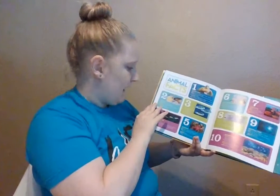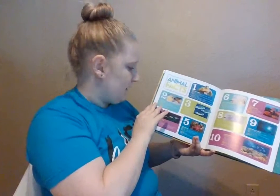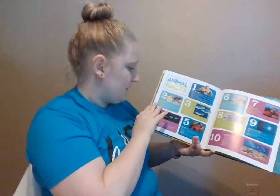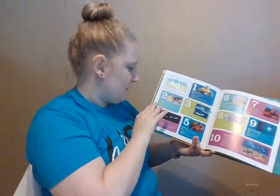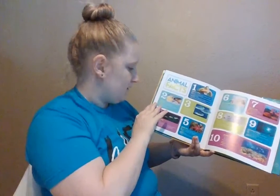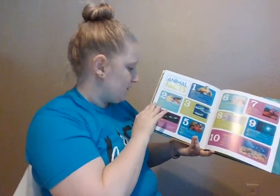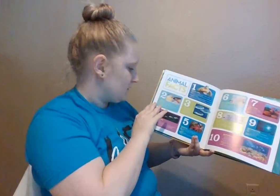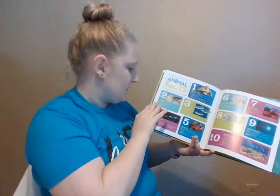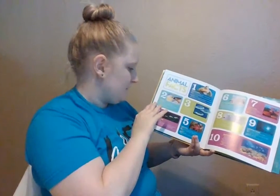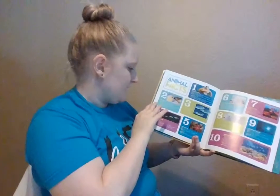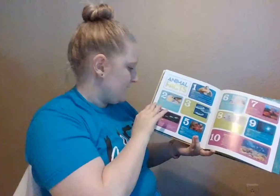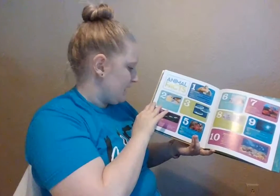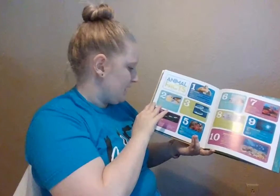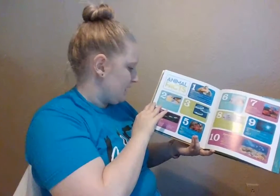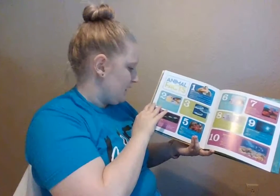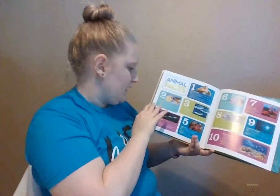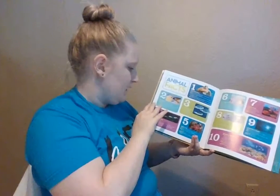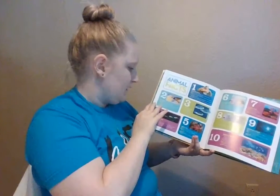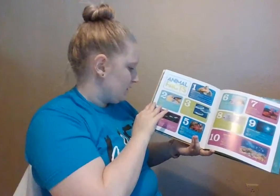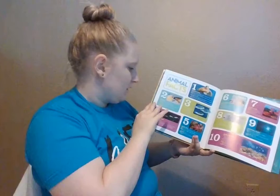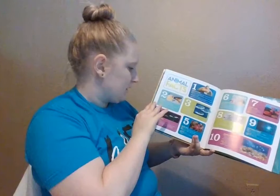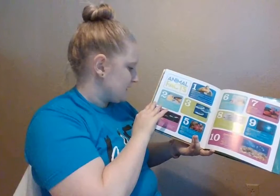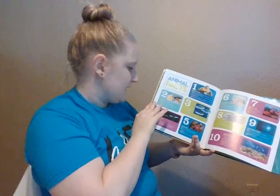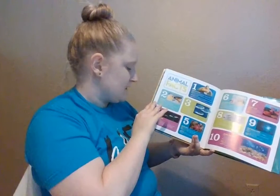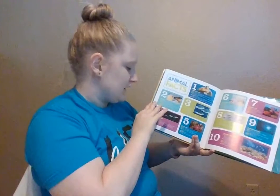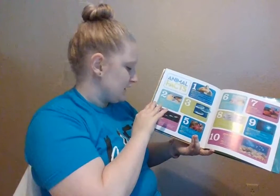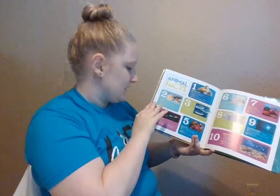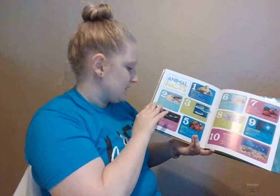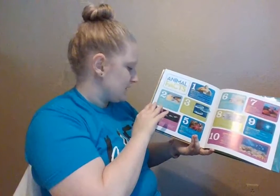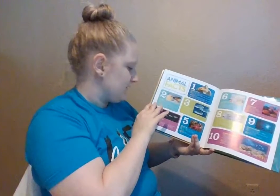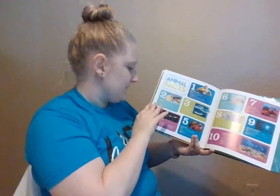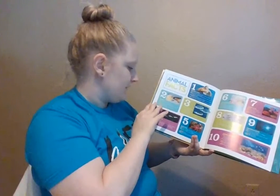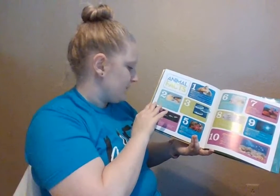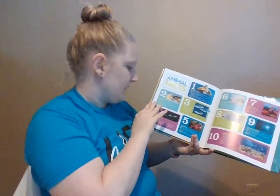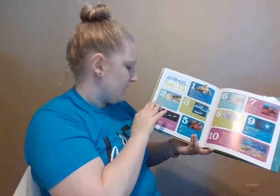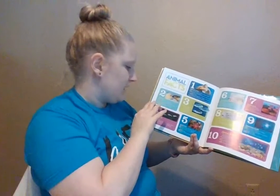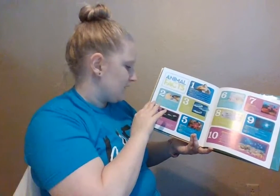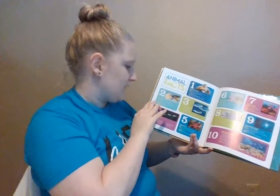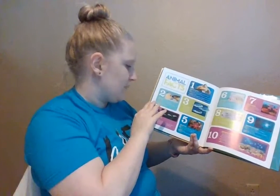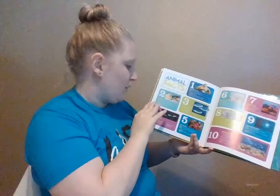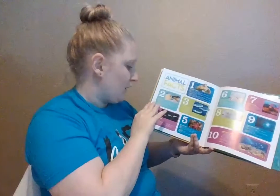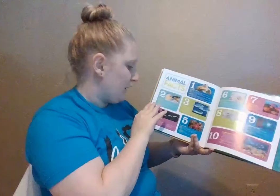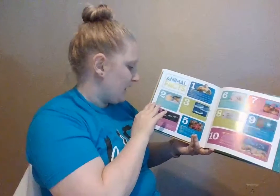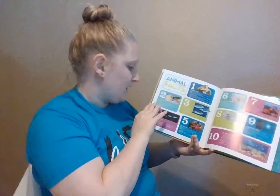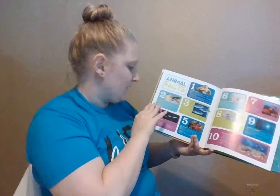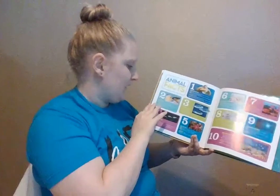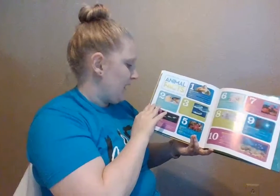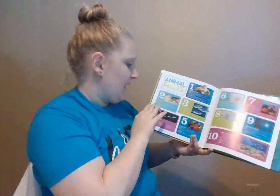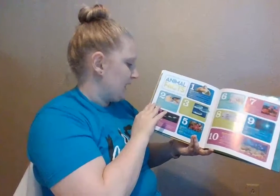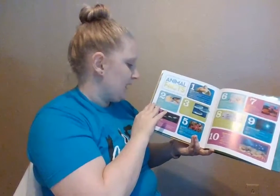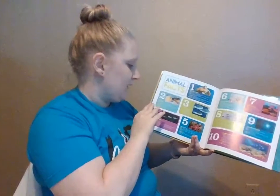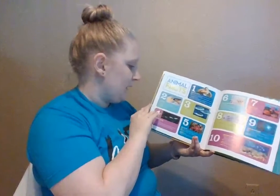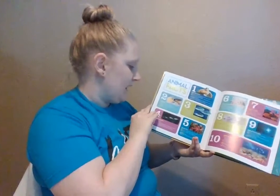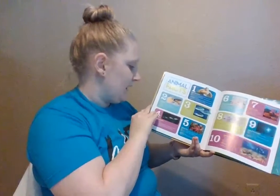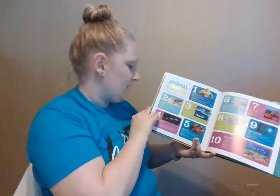capelin, shrimp, and other crustaceans. Predators. Polar bears, killer whales,